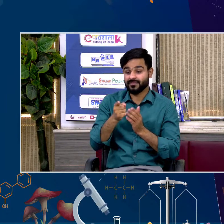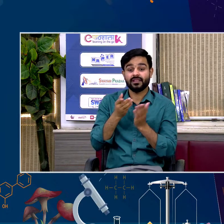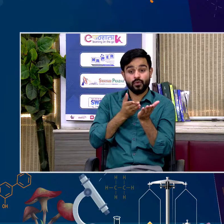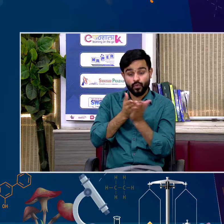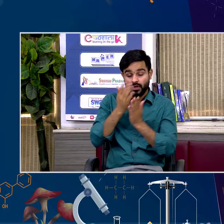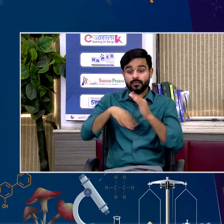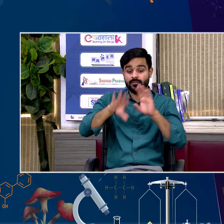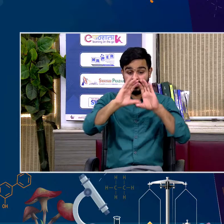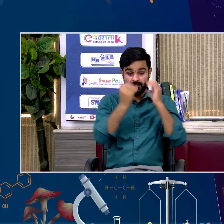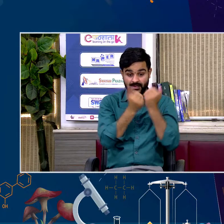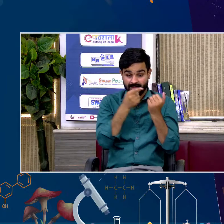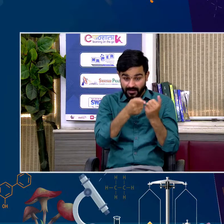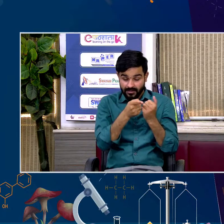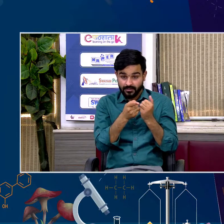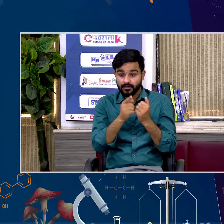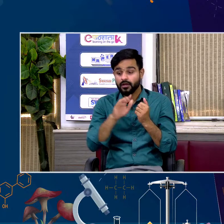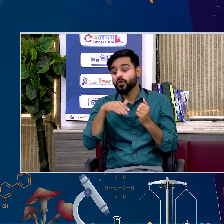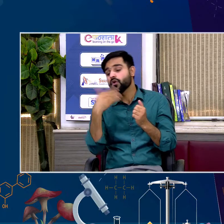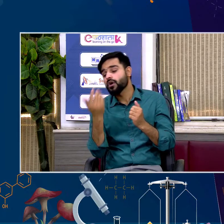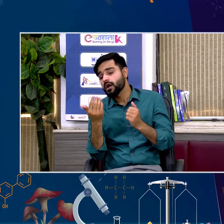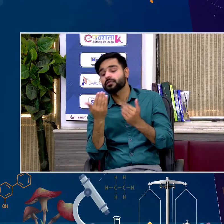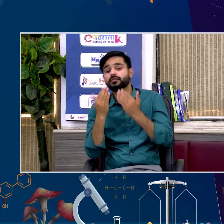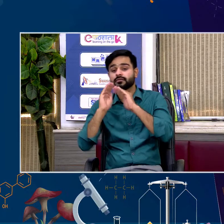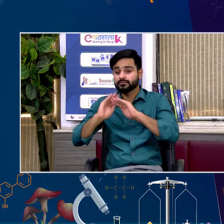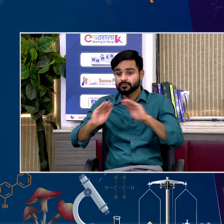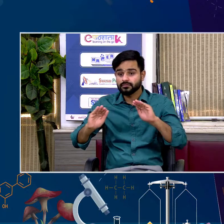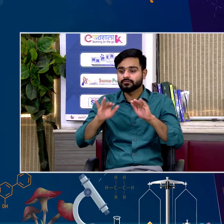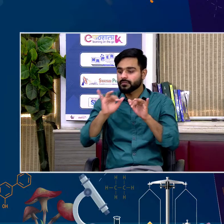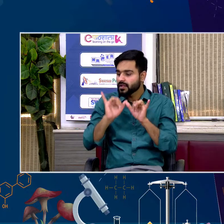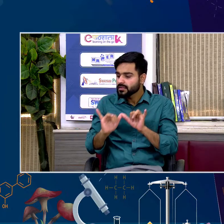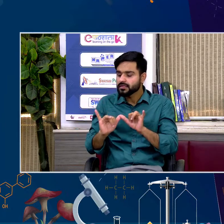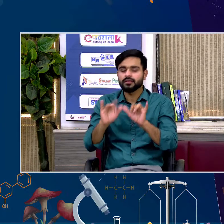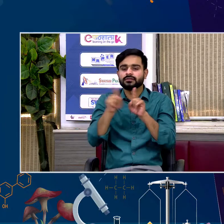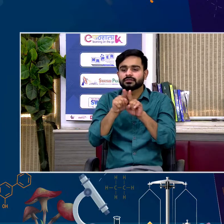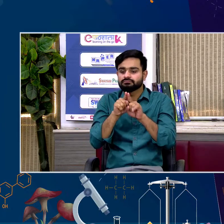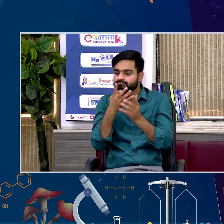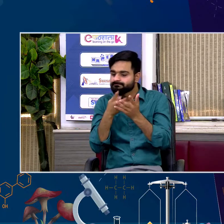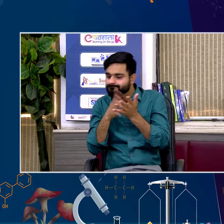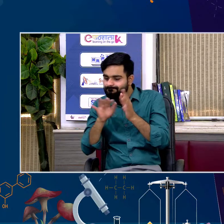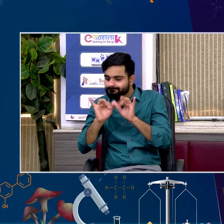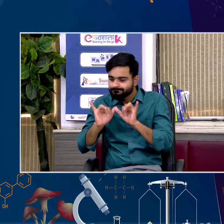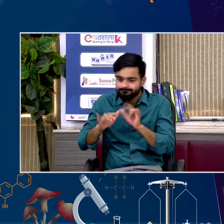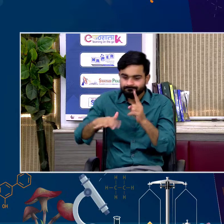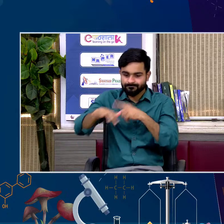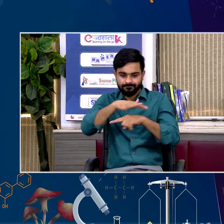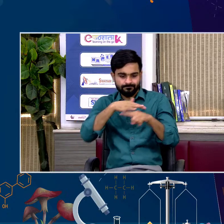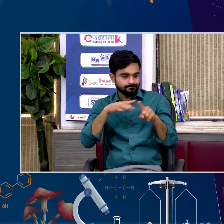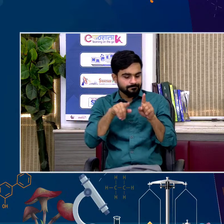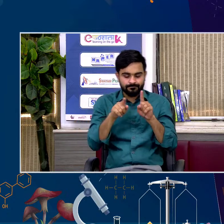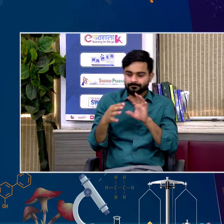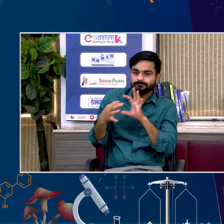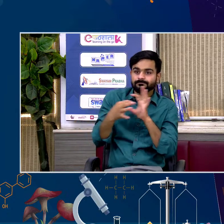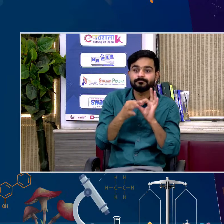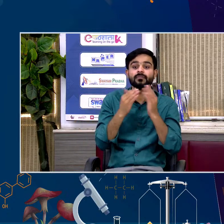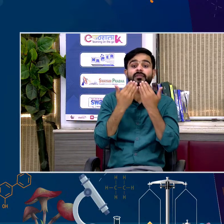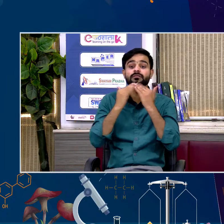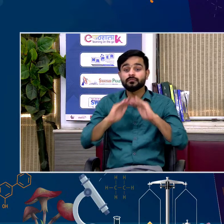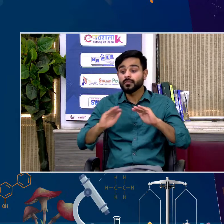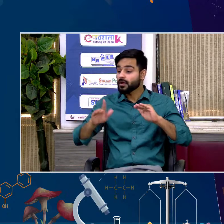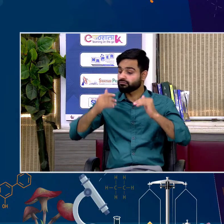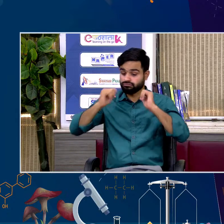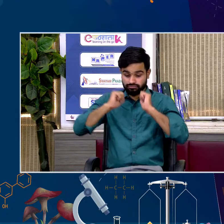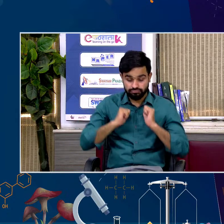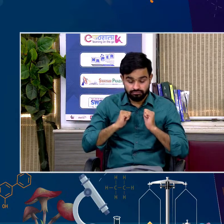the class, rather than having children arranged in a circular table all around the circular table, children can be made to sit